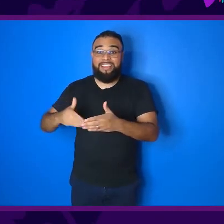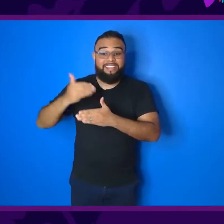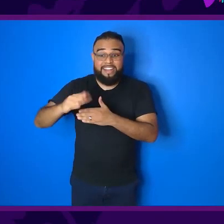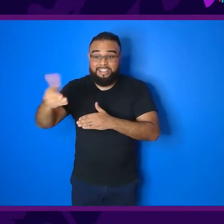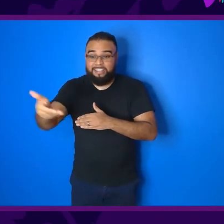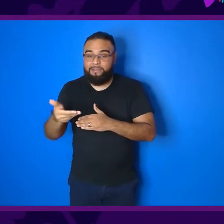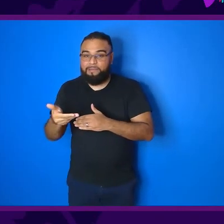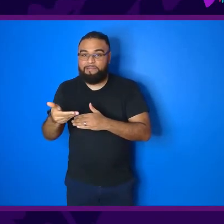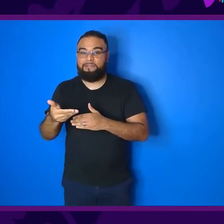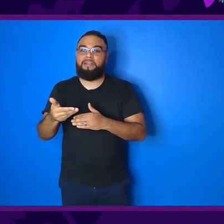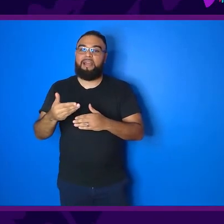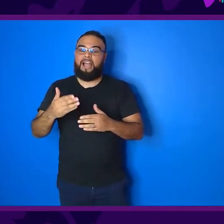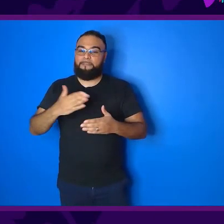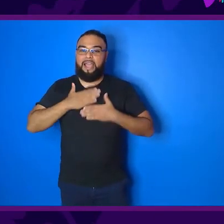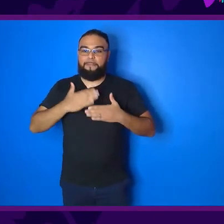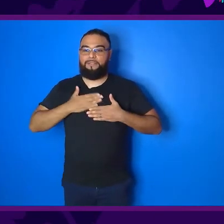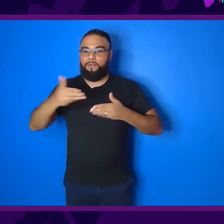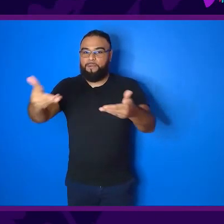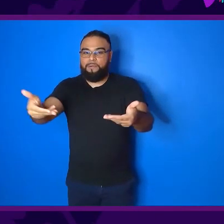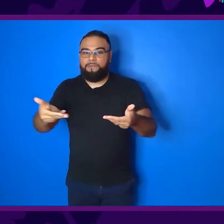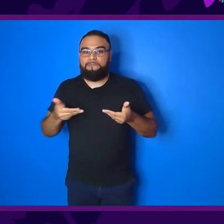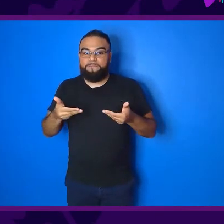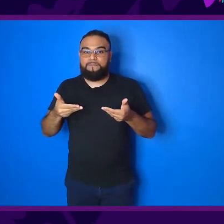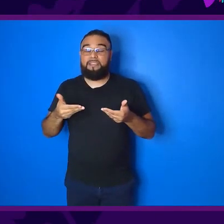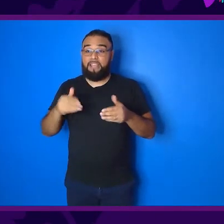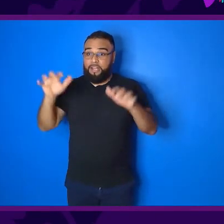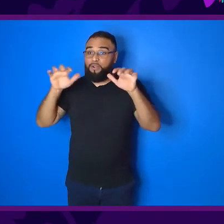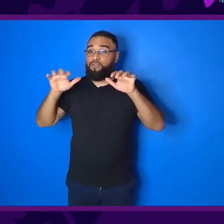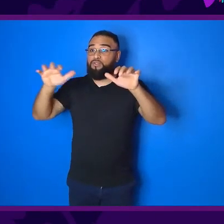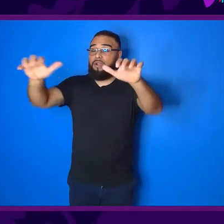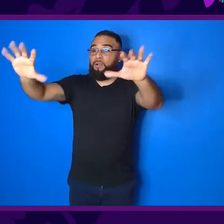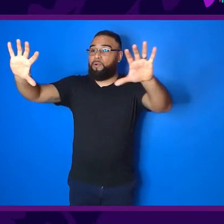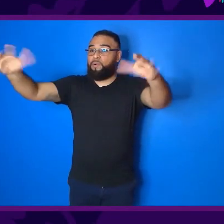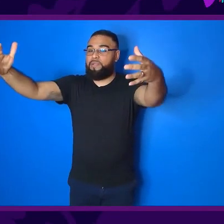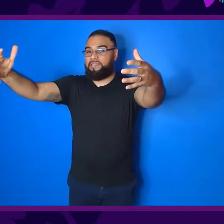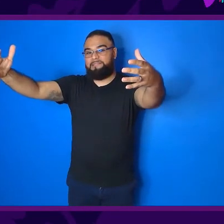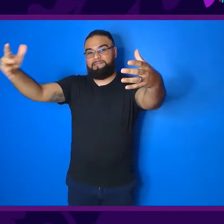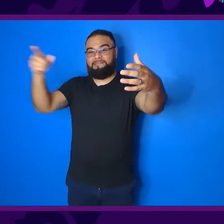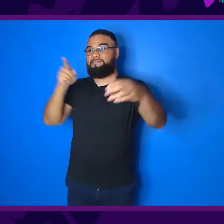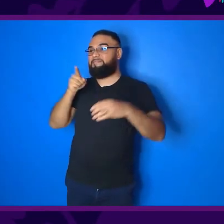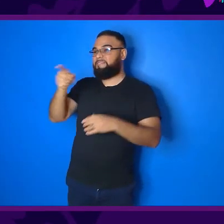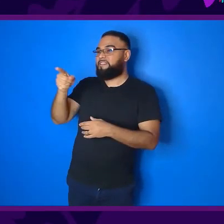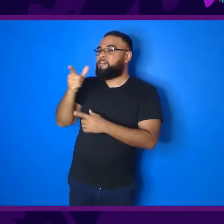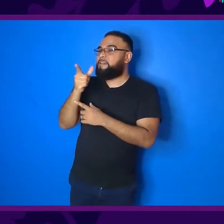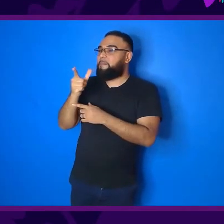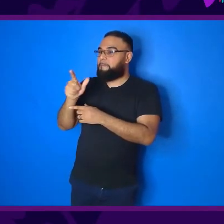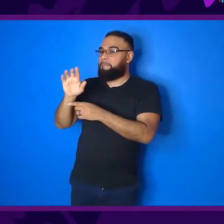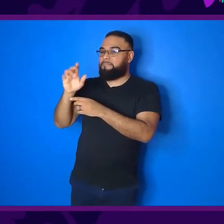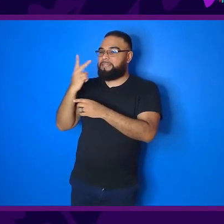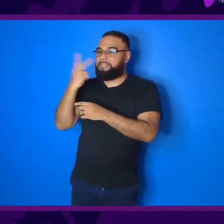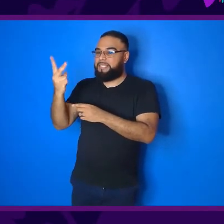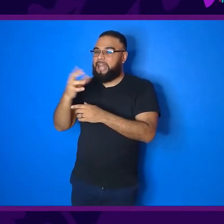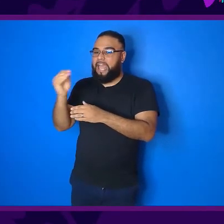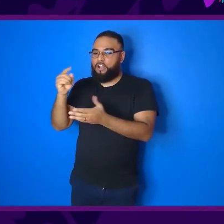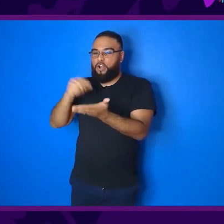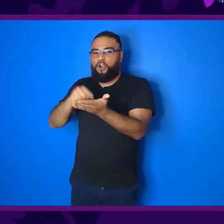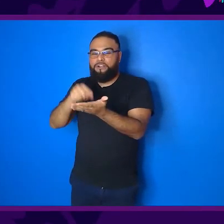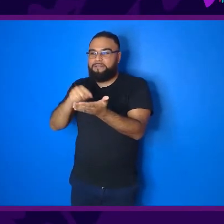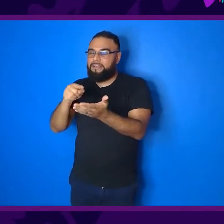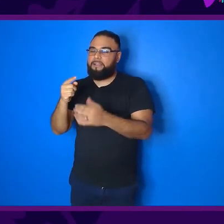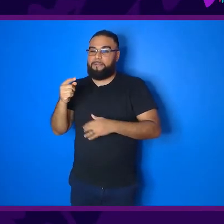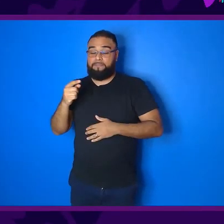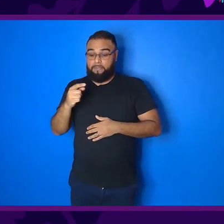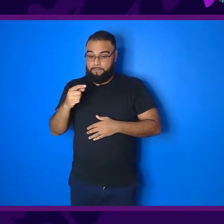know that in a crowded room, I can still be seen and heard, because all I have to do, and I learned it from